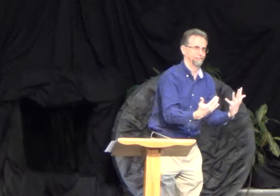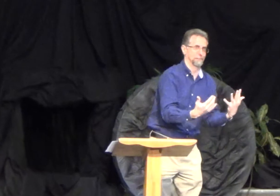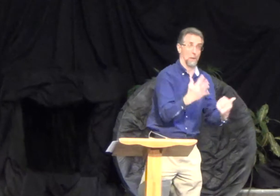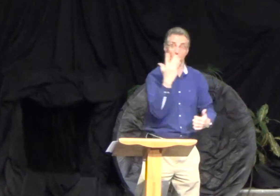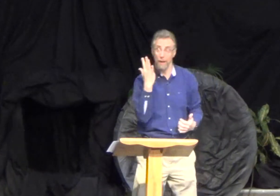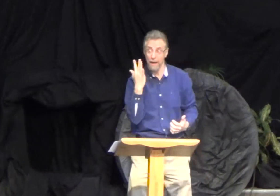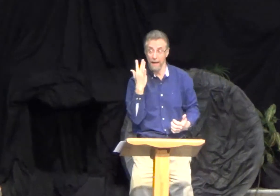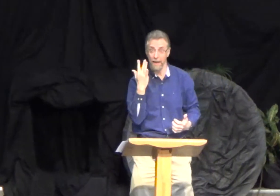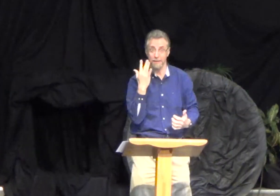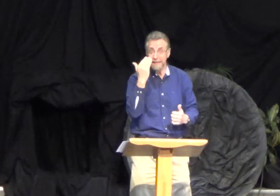on.